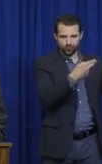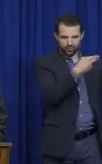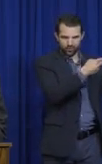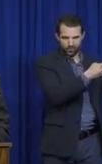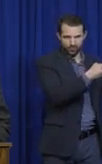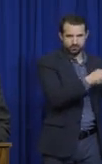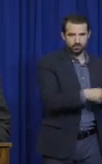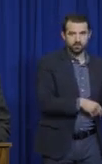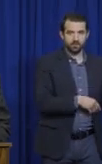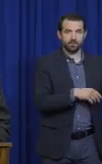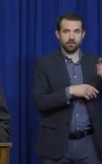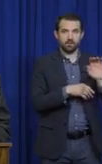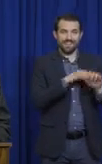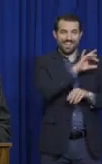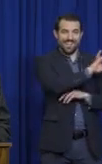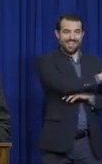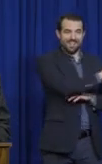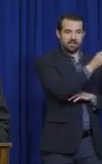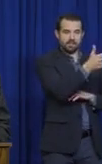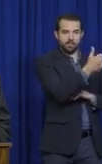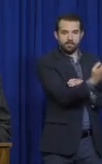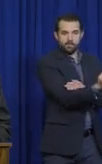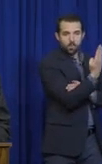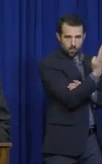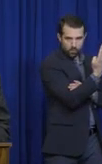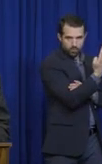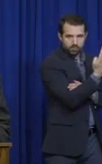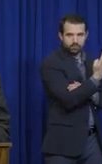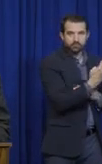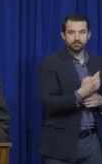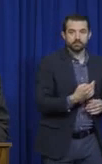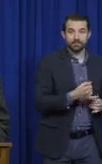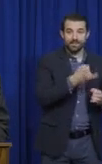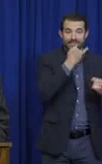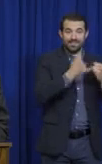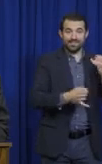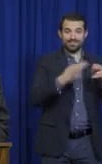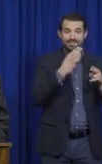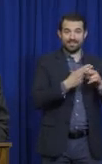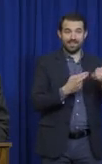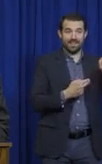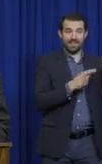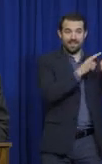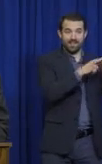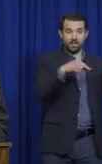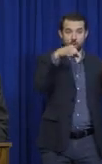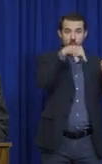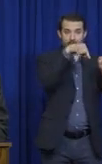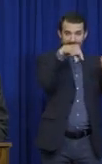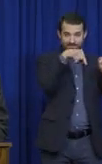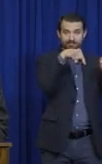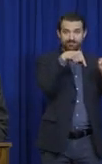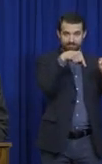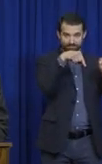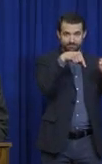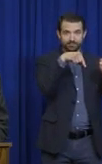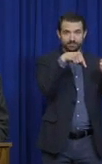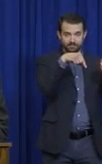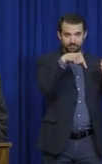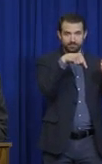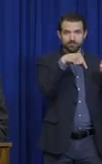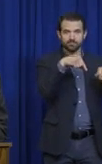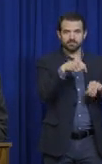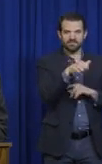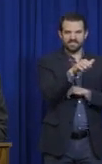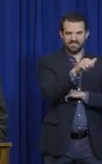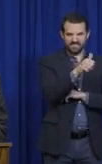8 a.m. and 10 a.m. Last names I through Q, please file between 10